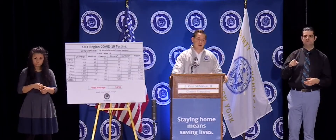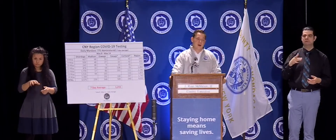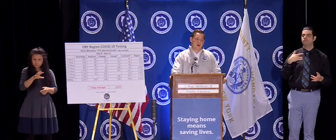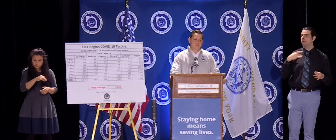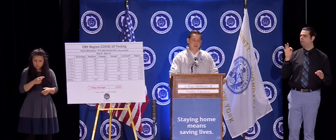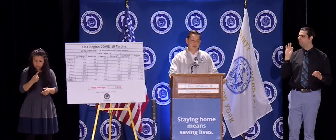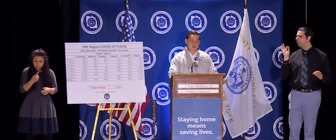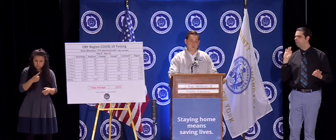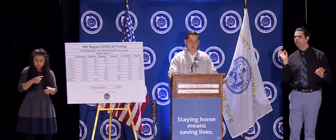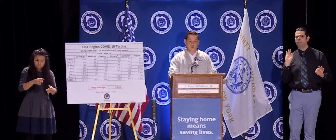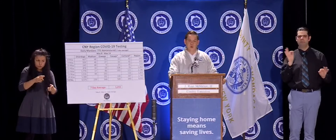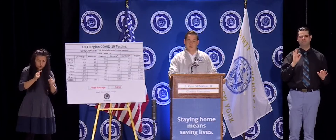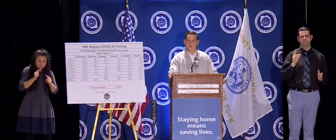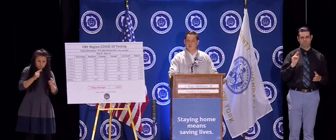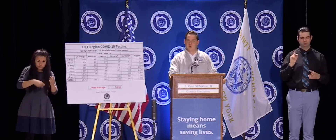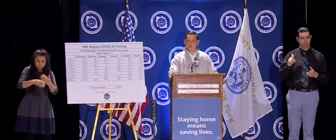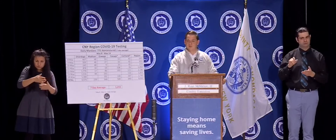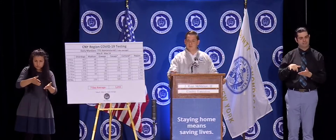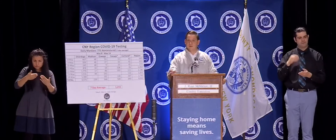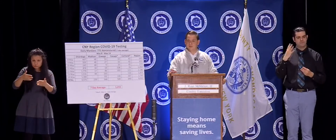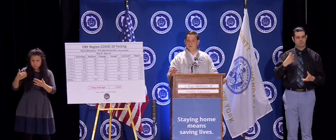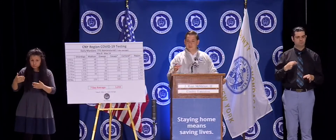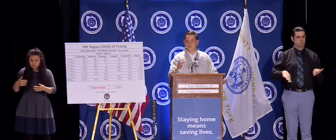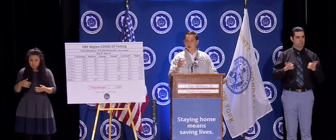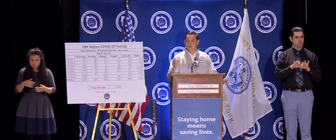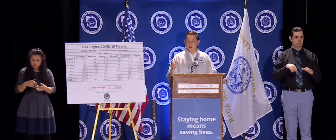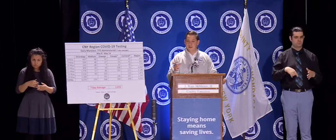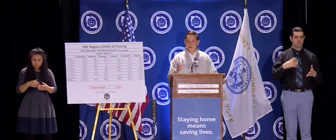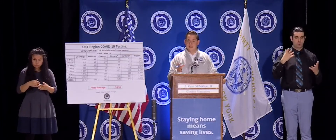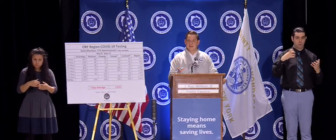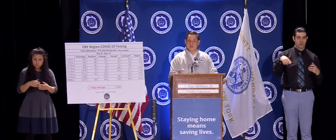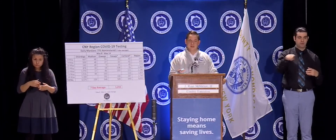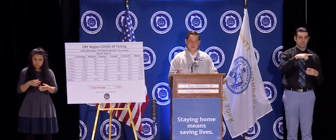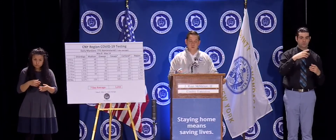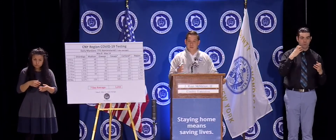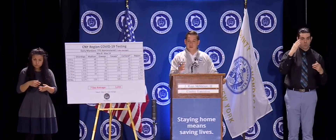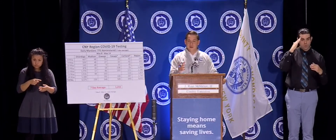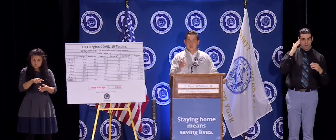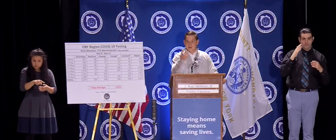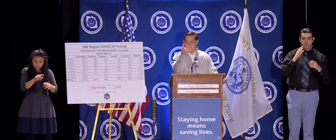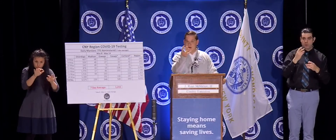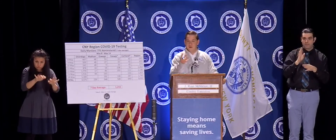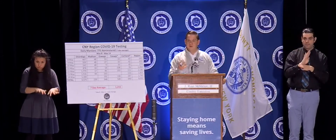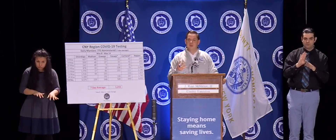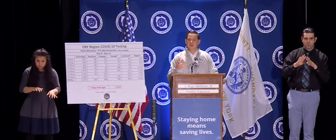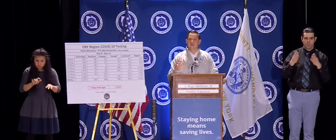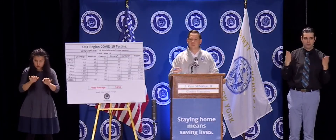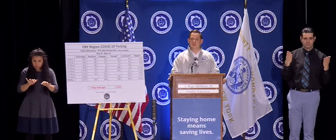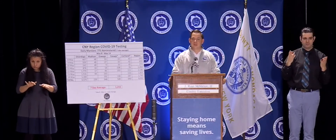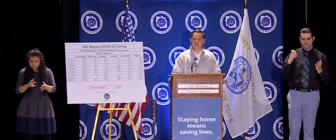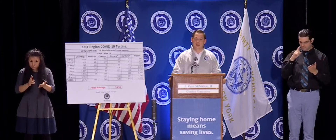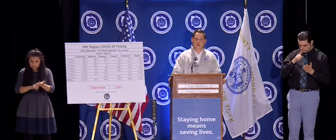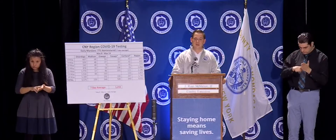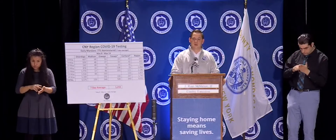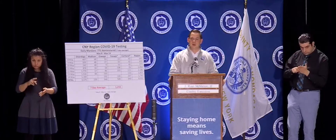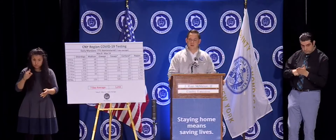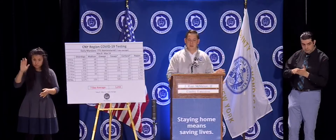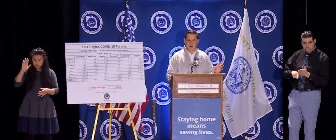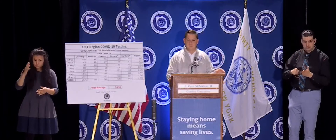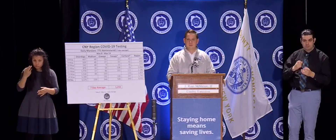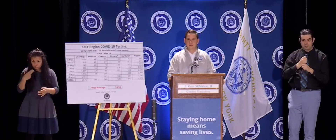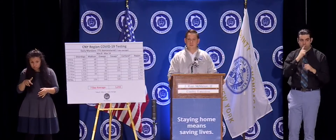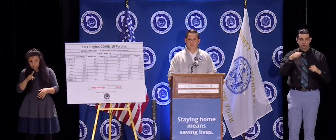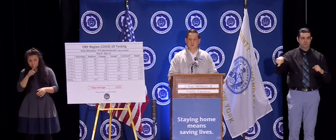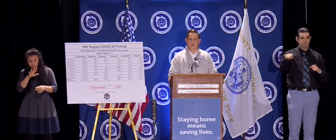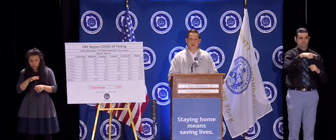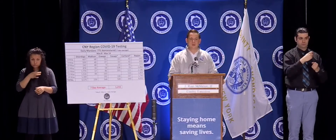businesses, and B, if we're going to enforce if they've done this and attested to this. You have the information. You need to share it. So they get